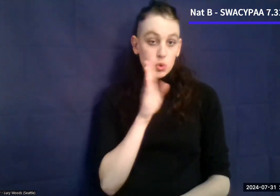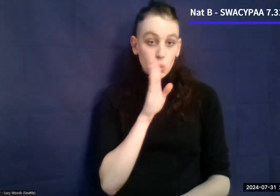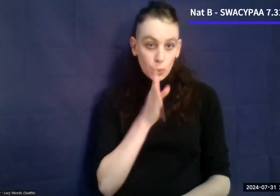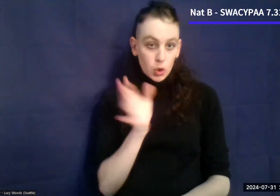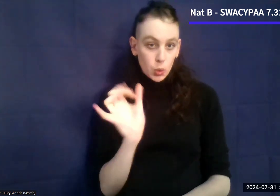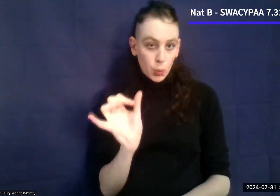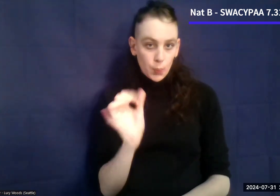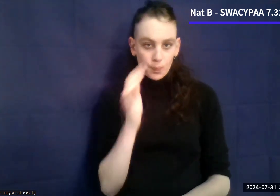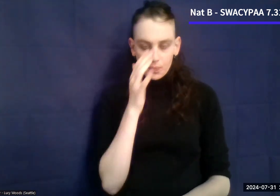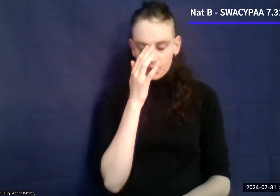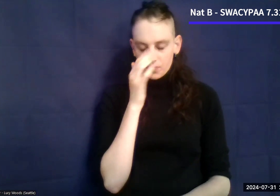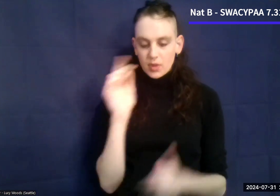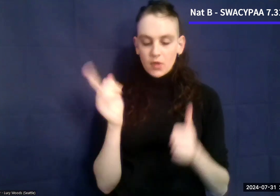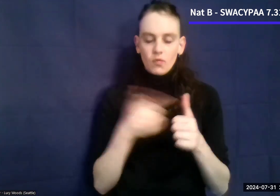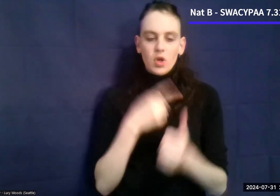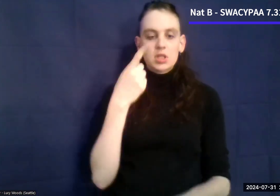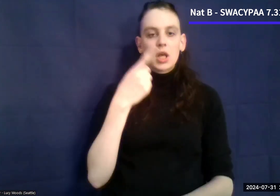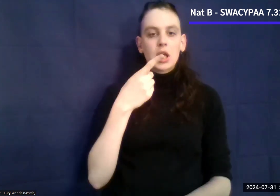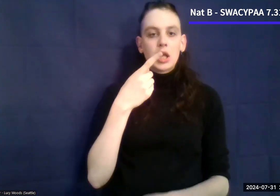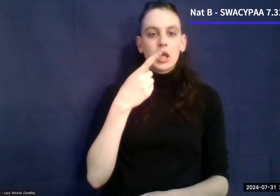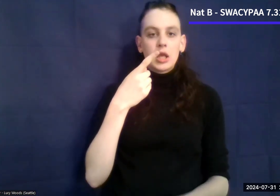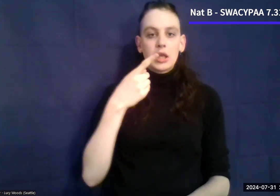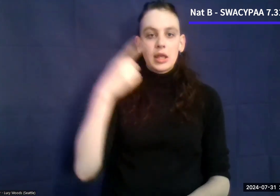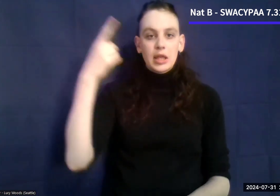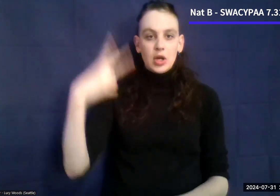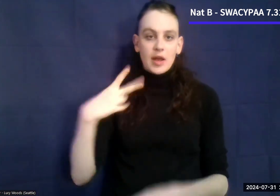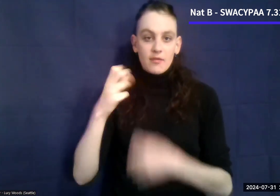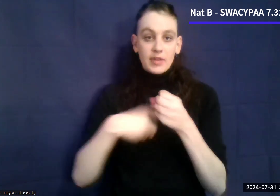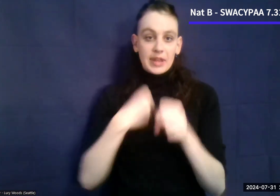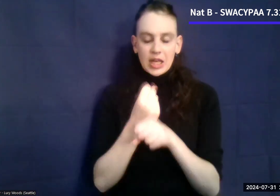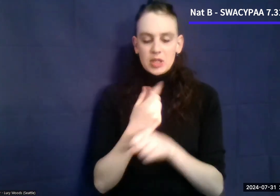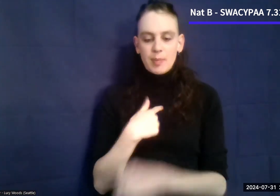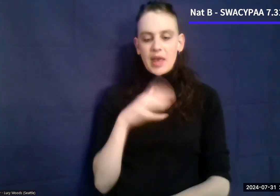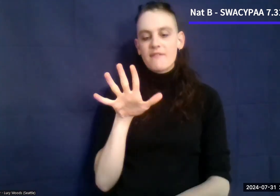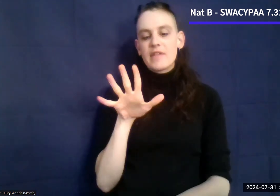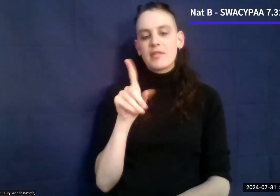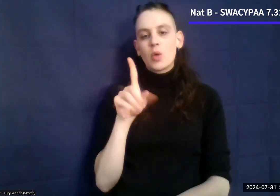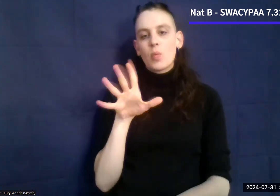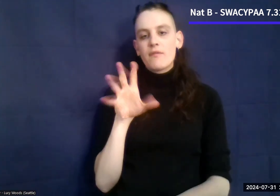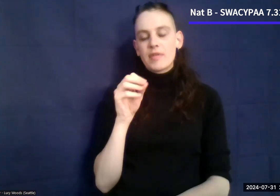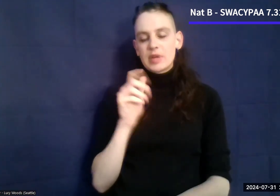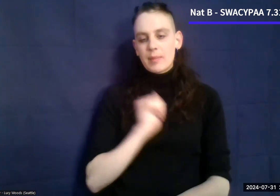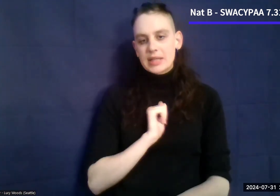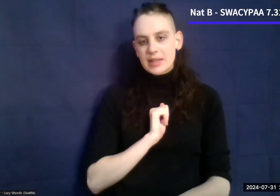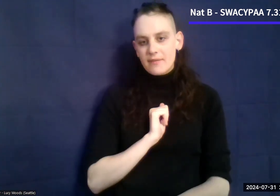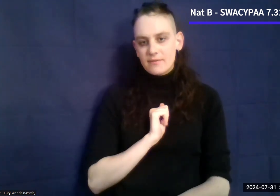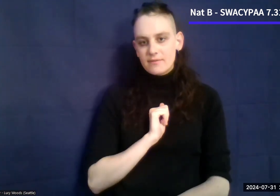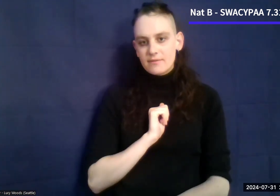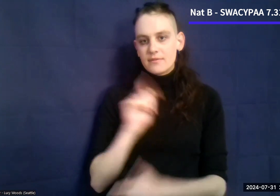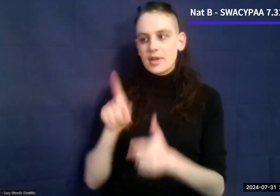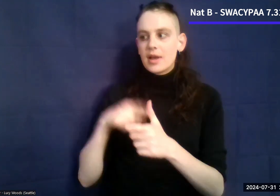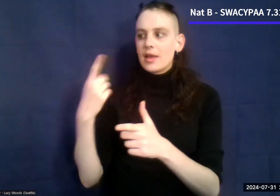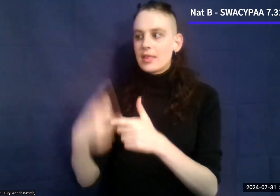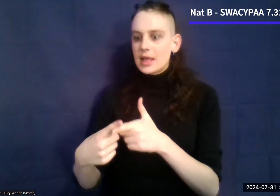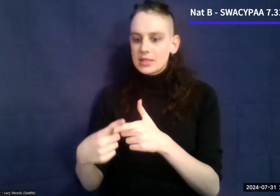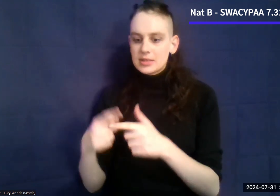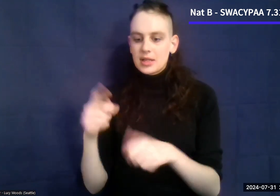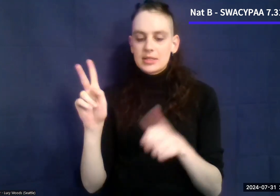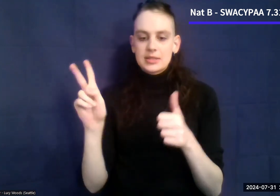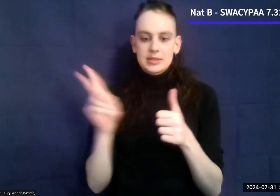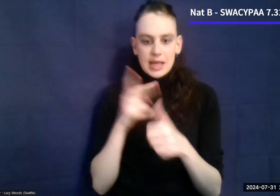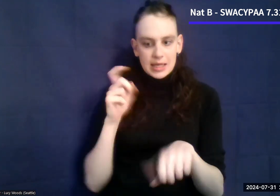Within the first year and a half, I 5150'd myself, and I got 5150'd again. I did not do it the second time.